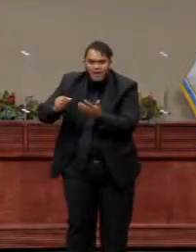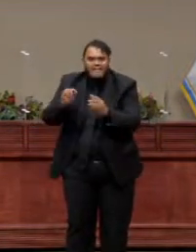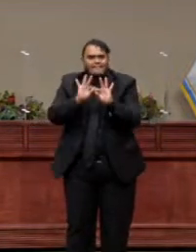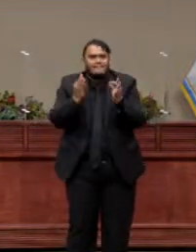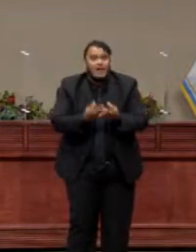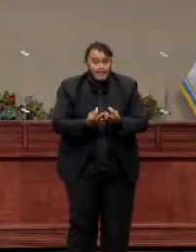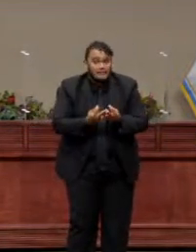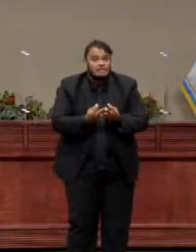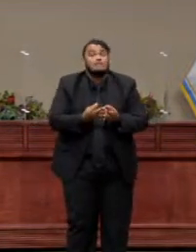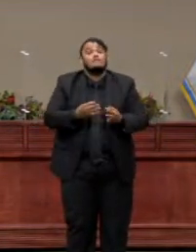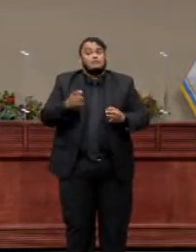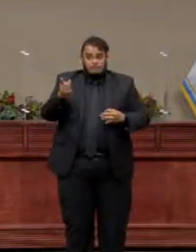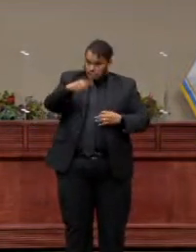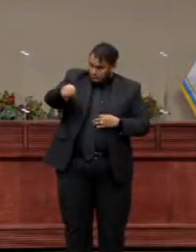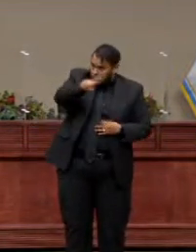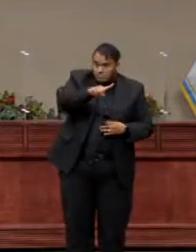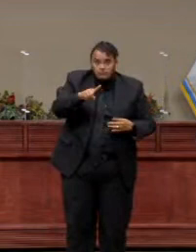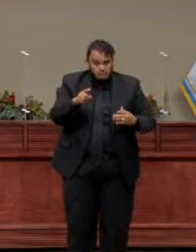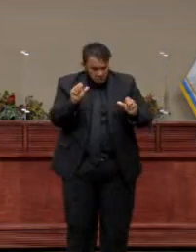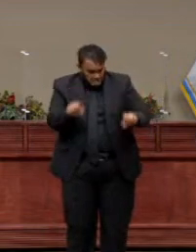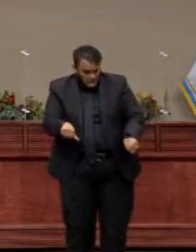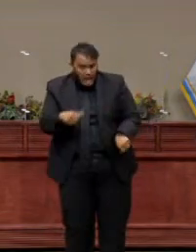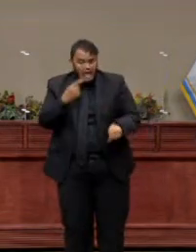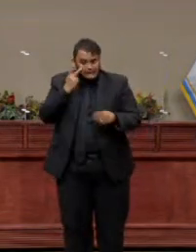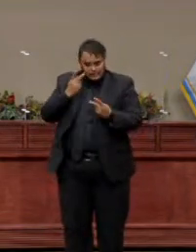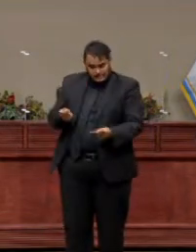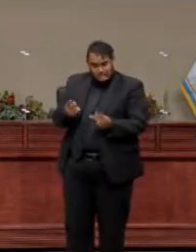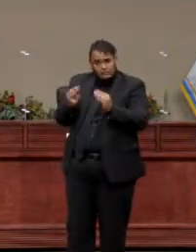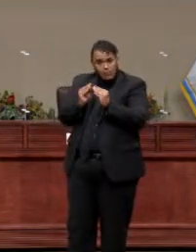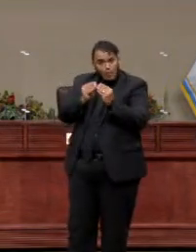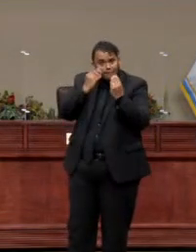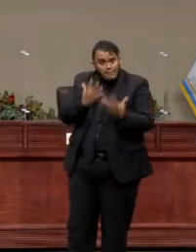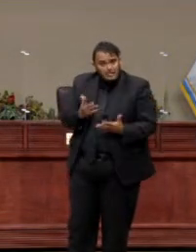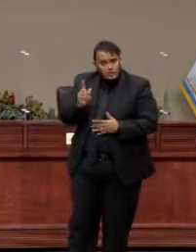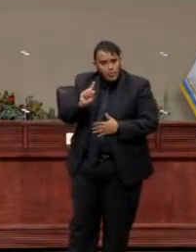get information on the rental assistance program by going to